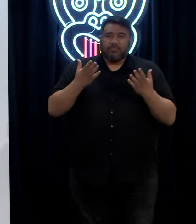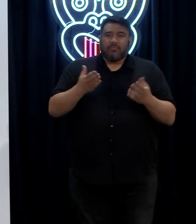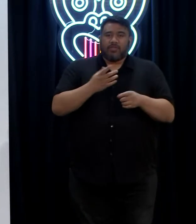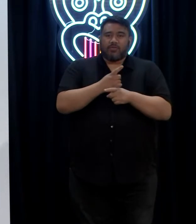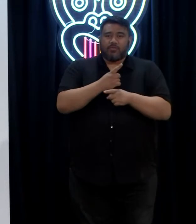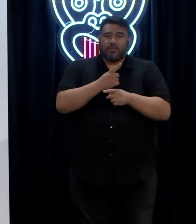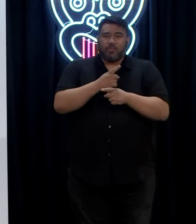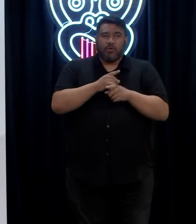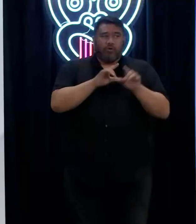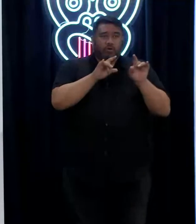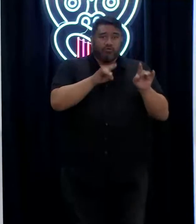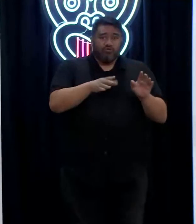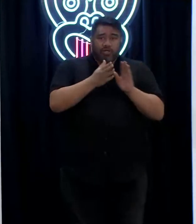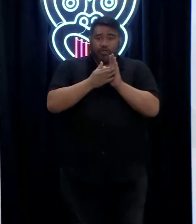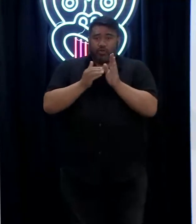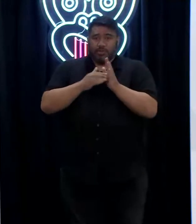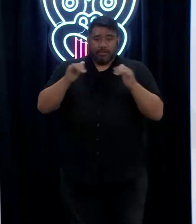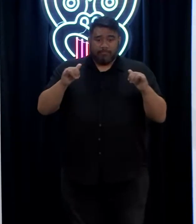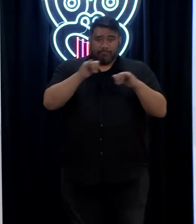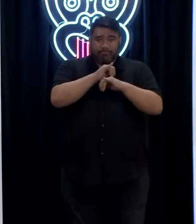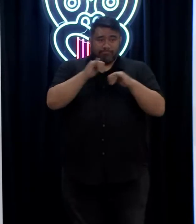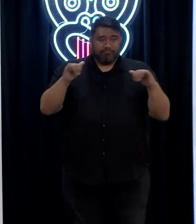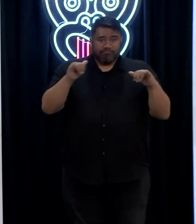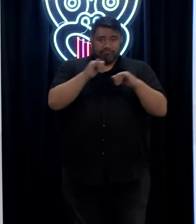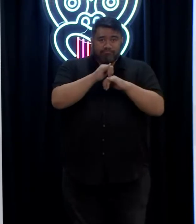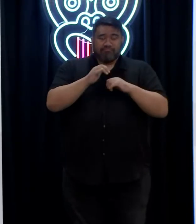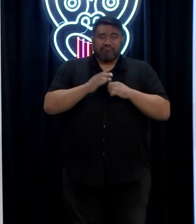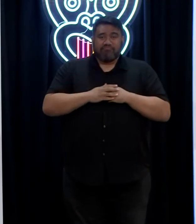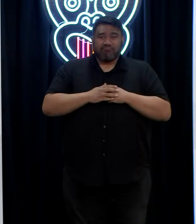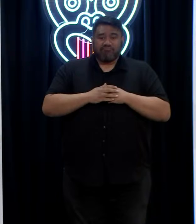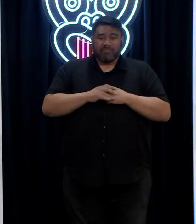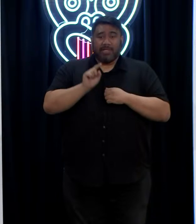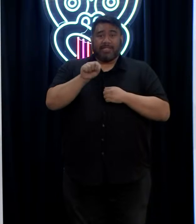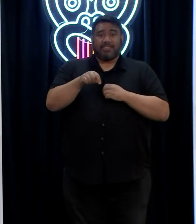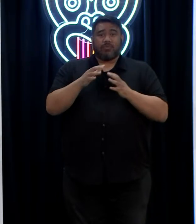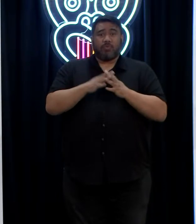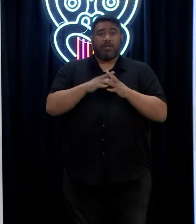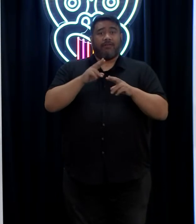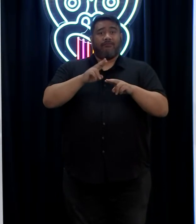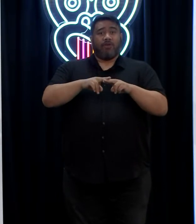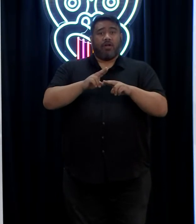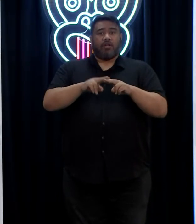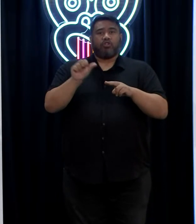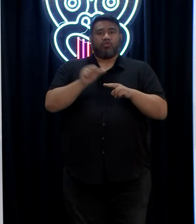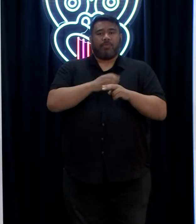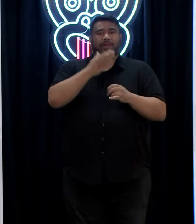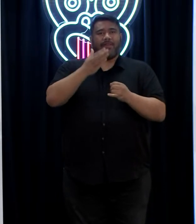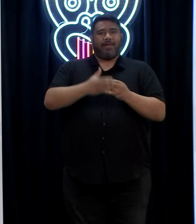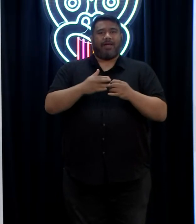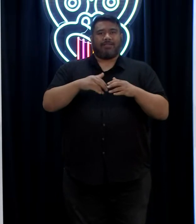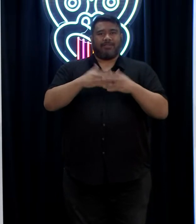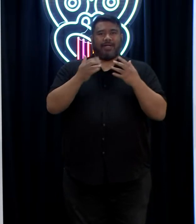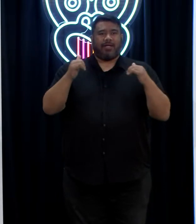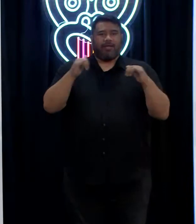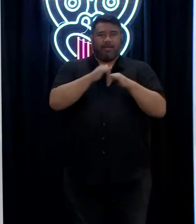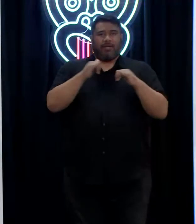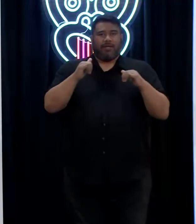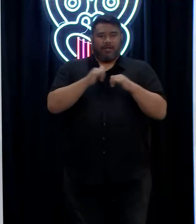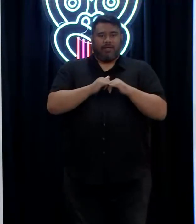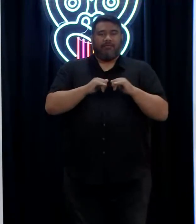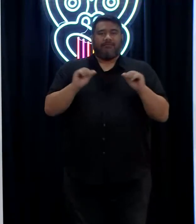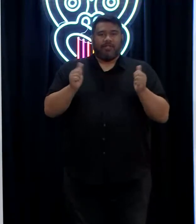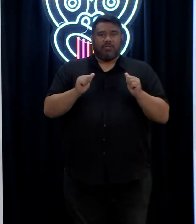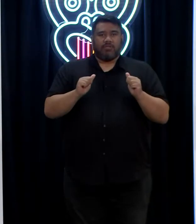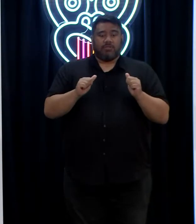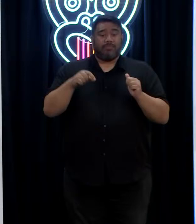quarantine free travel with Australia is due to end next Friday, the 24th. The Cabinet has agreed to extend this pause for a